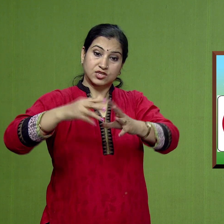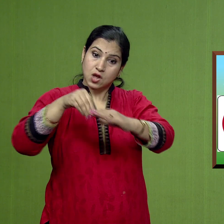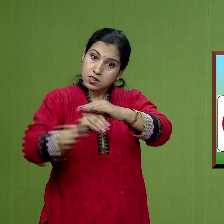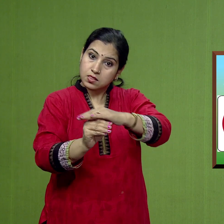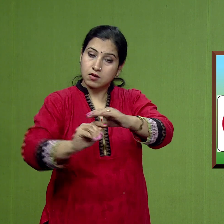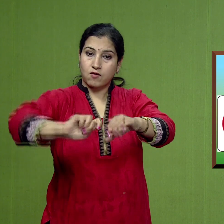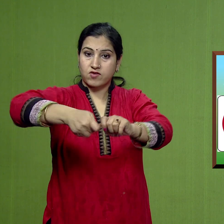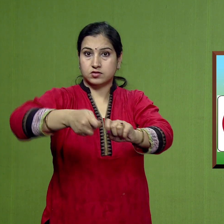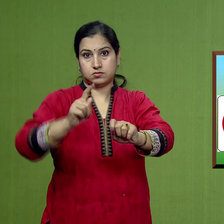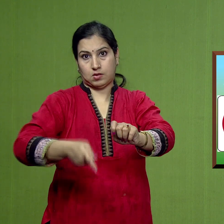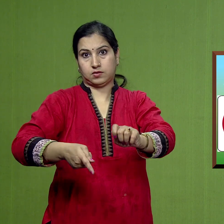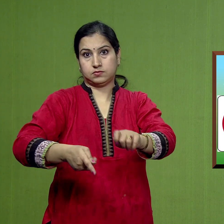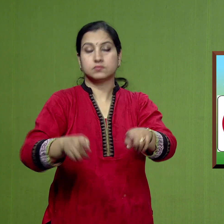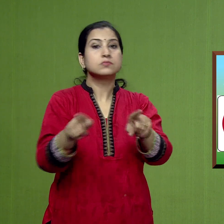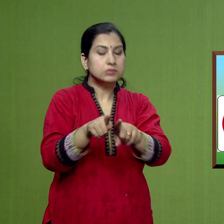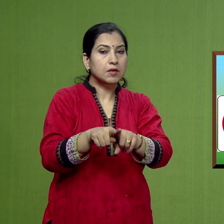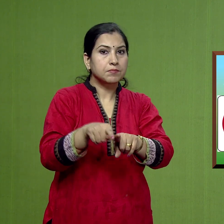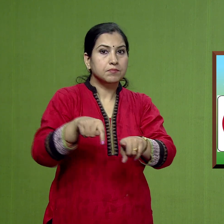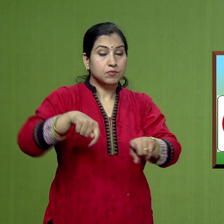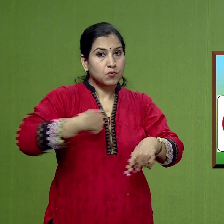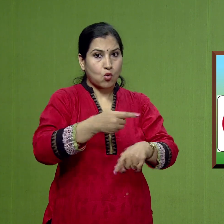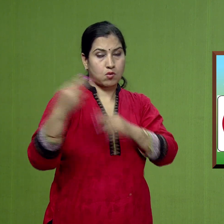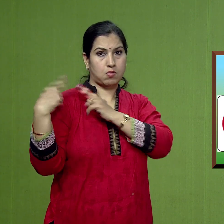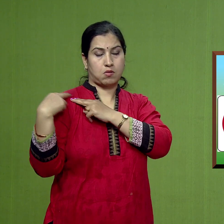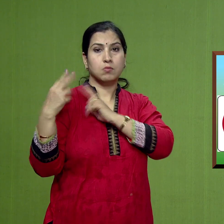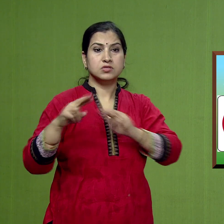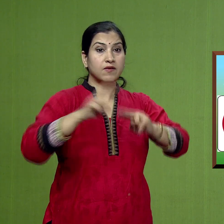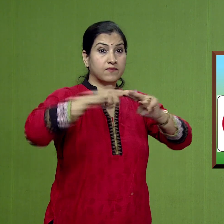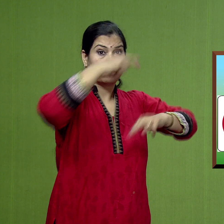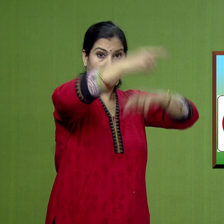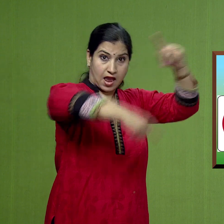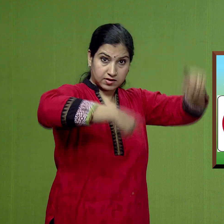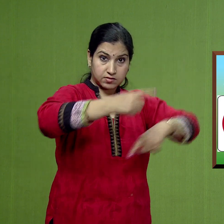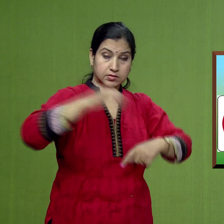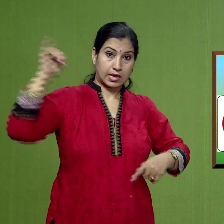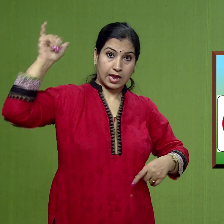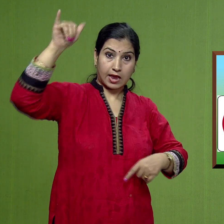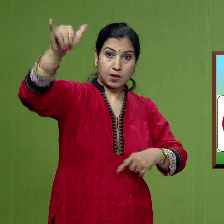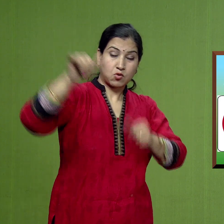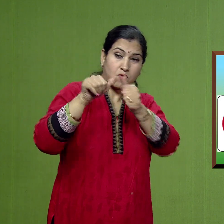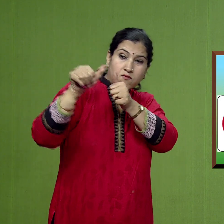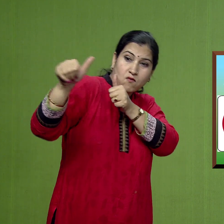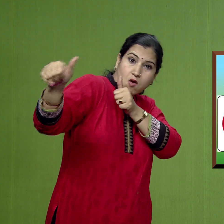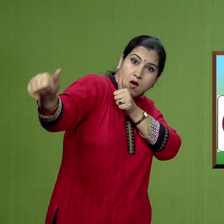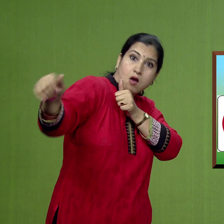We should take care of the fact that factories and airports are built away from the residential